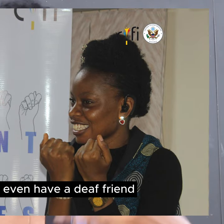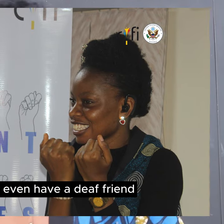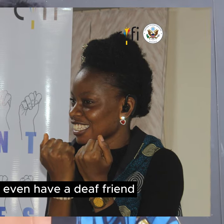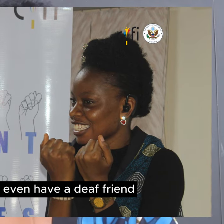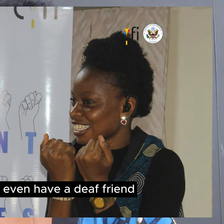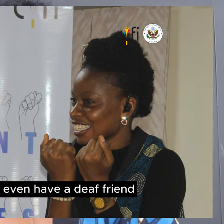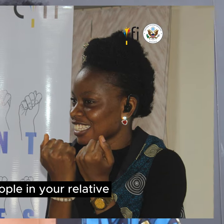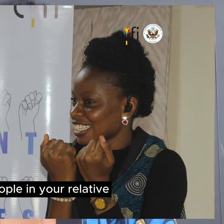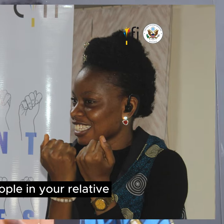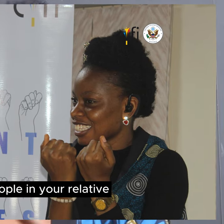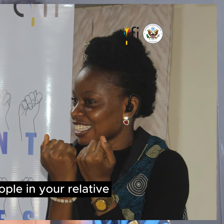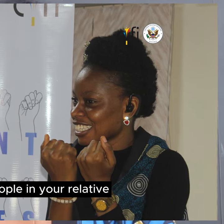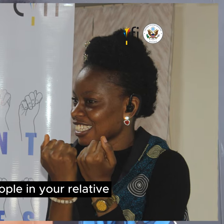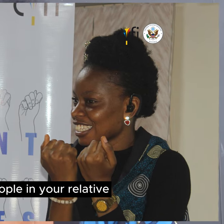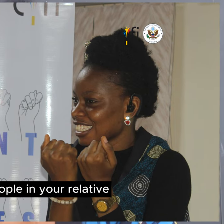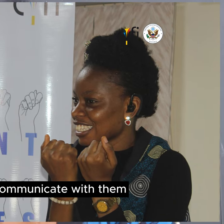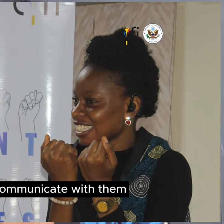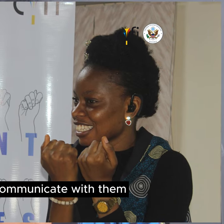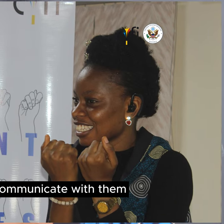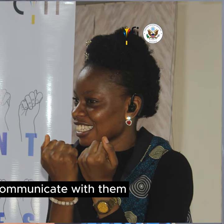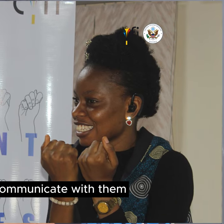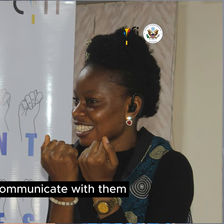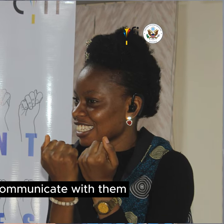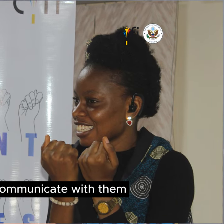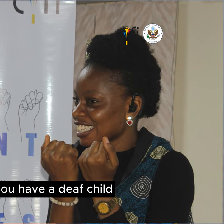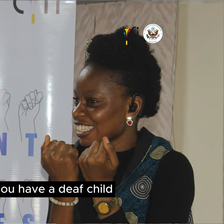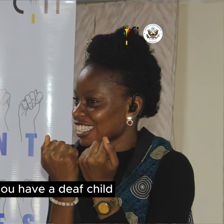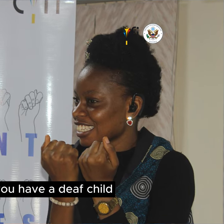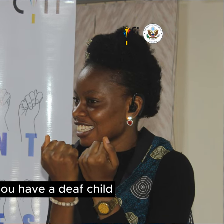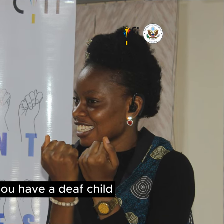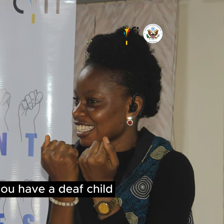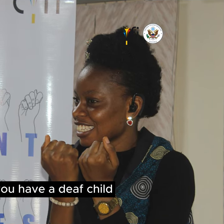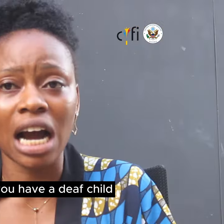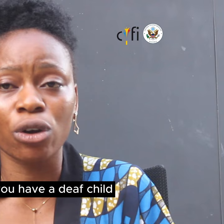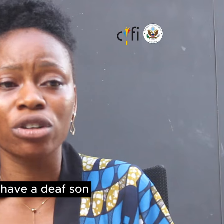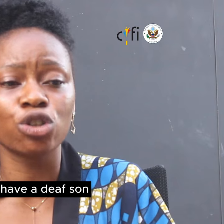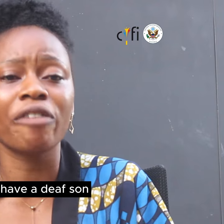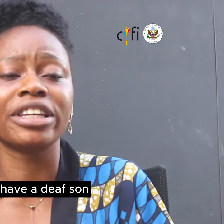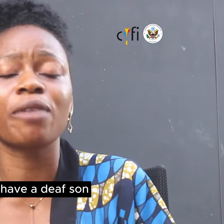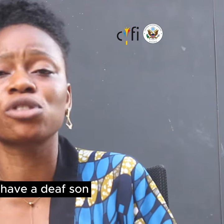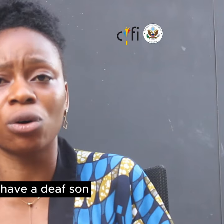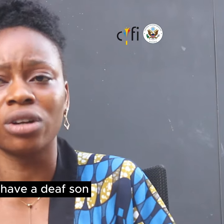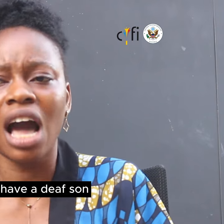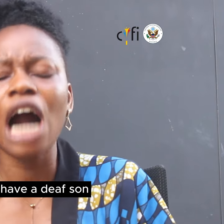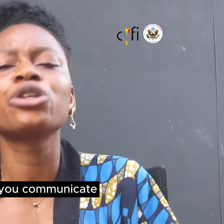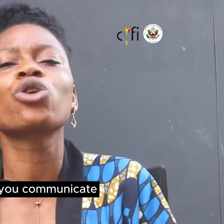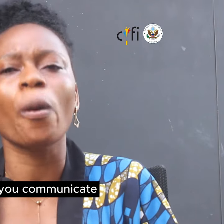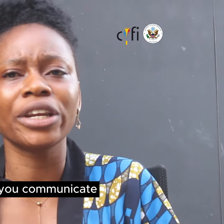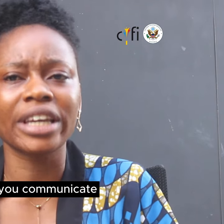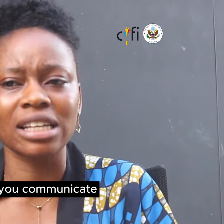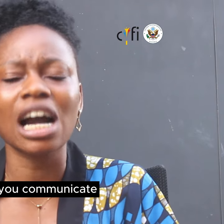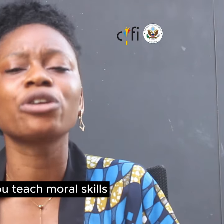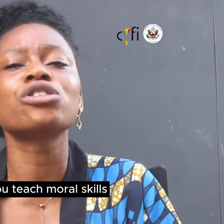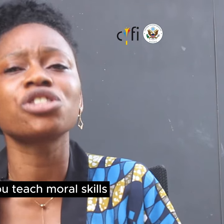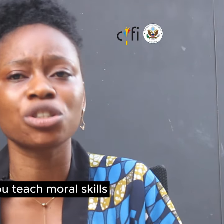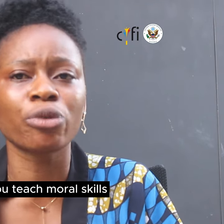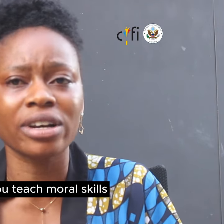deaf friend or deaf people in your relative. How do you communicate with them? Or in case you have a deaf child or you have a deaf son, how do you communicate? How do you teach moral